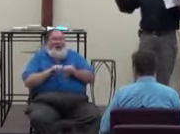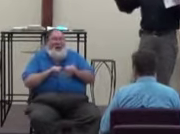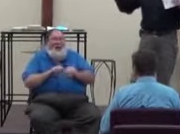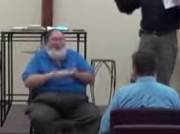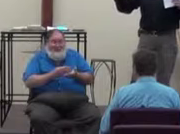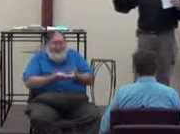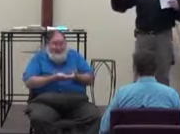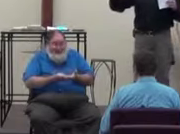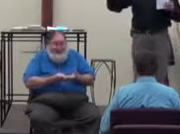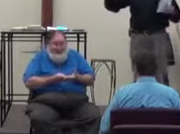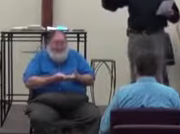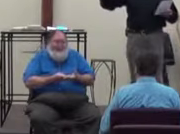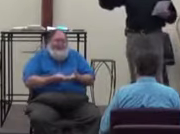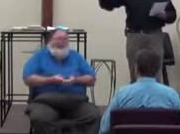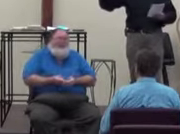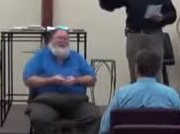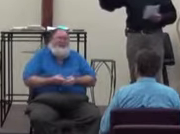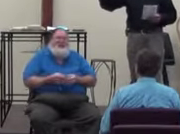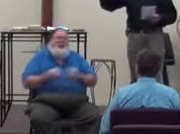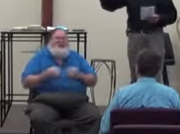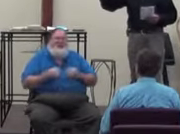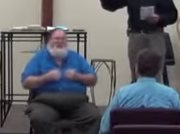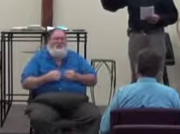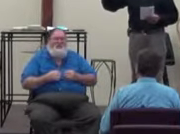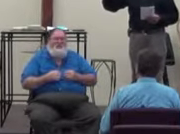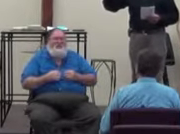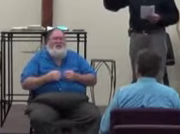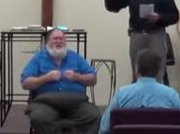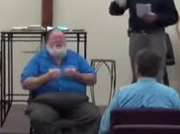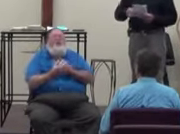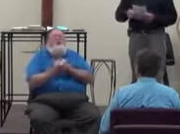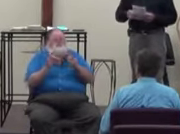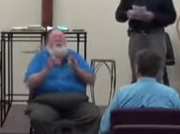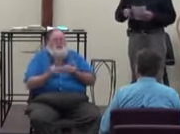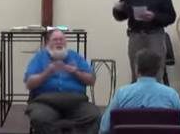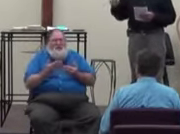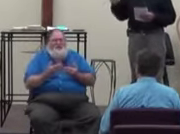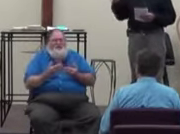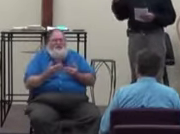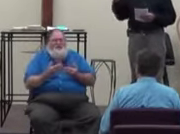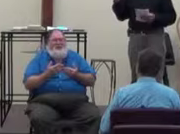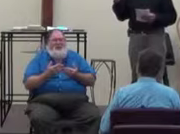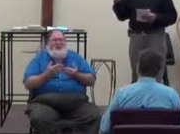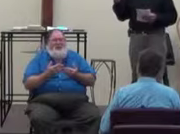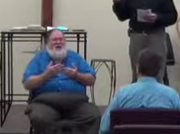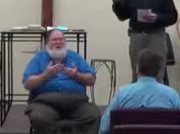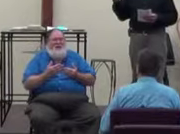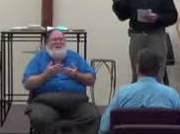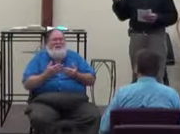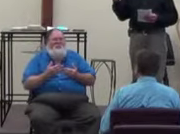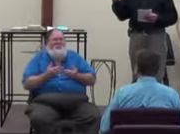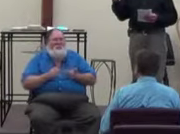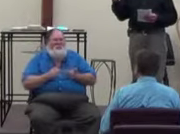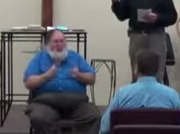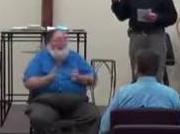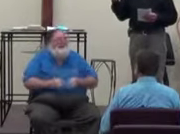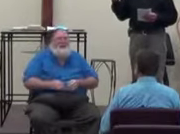in an unthreatening atmosphere and just let them come and have fun. So I need somebody to kind of head that up too for